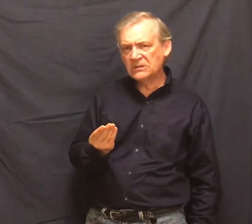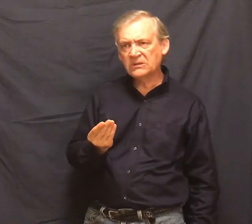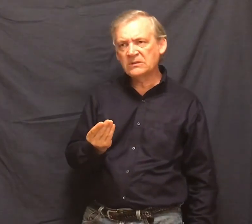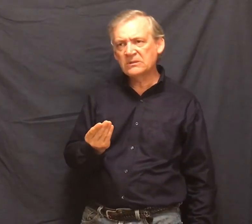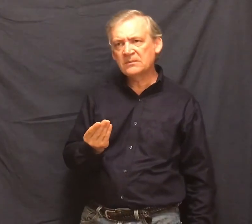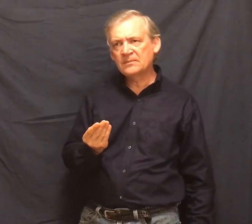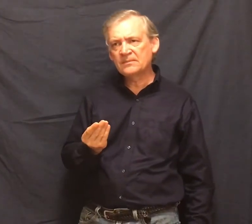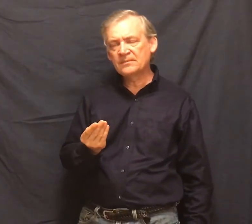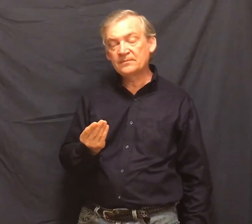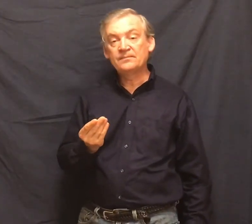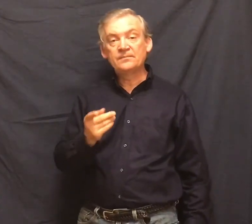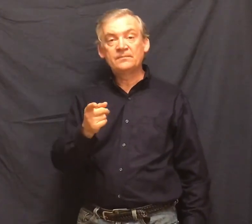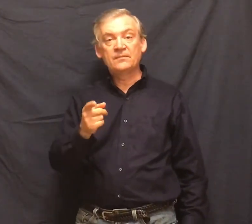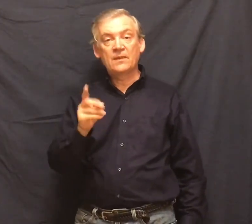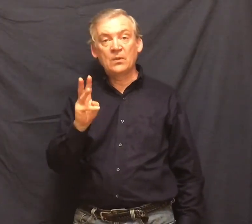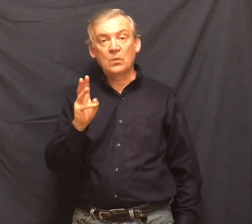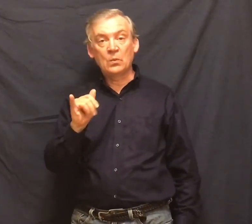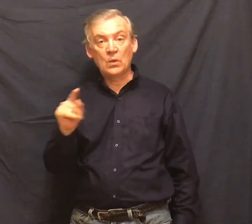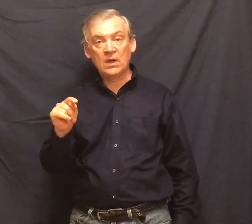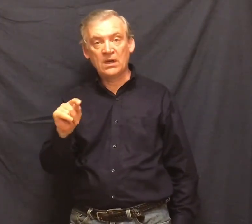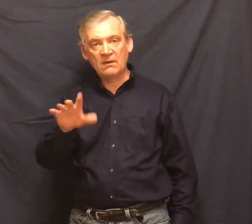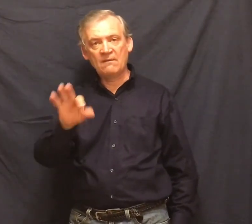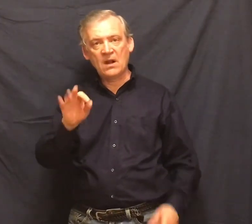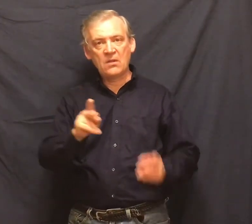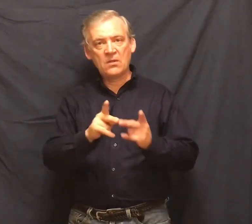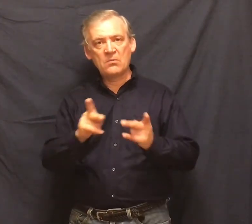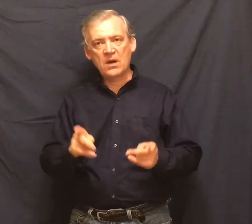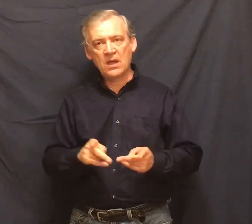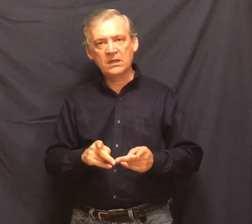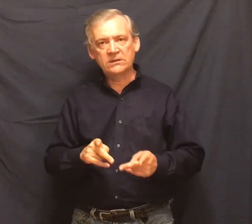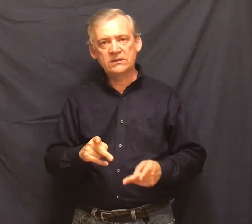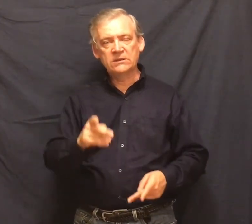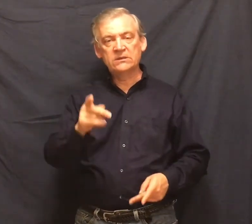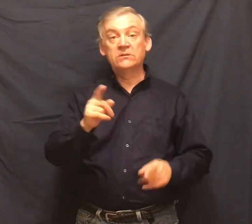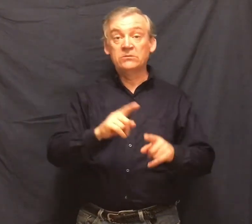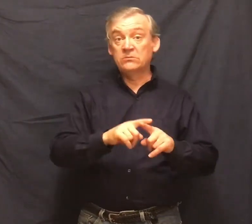Whit found the place again, but he did not surrender his hold on it.